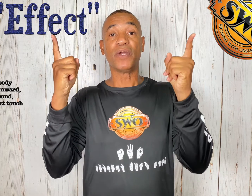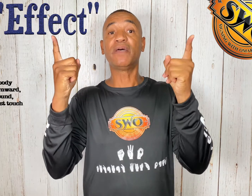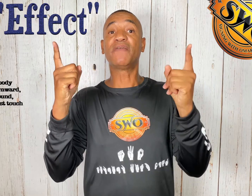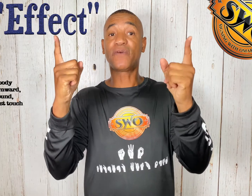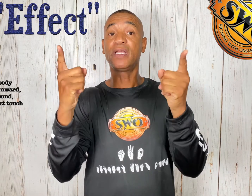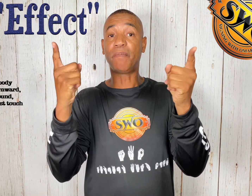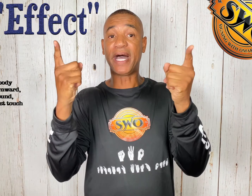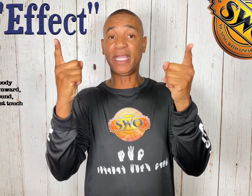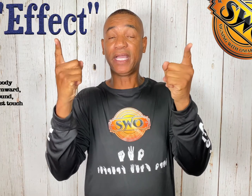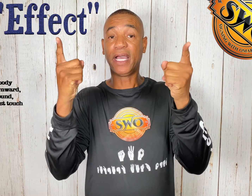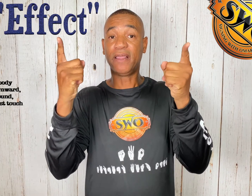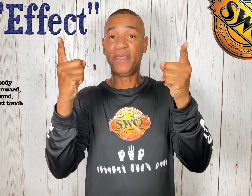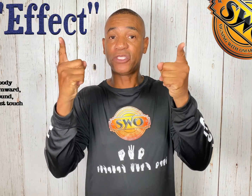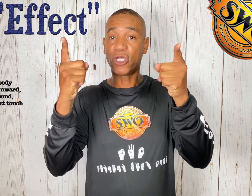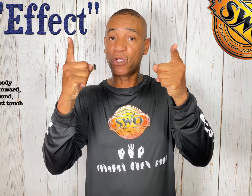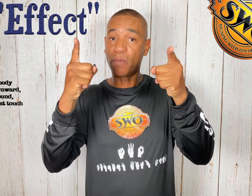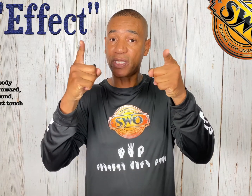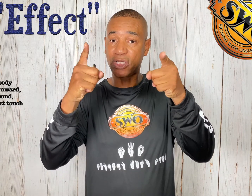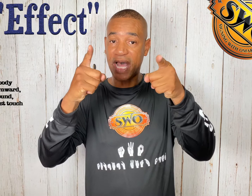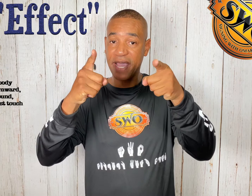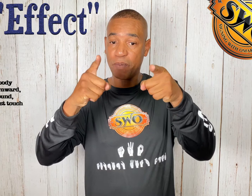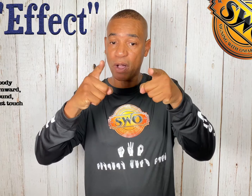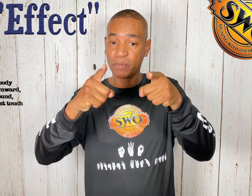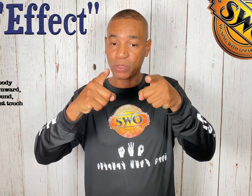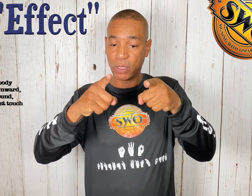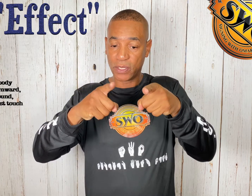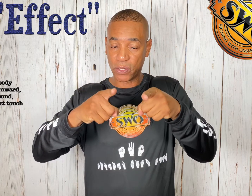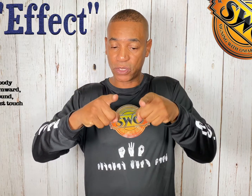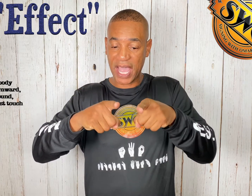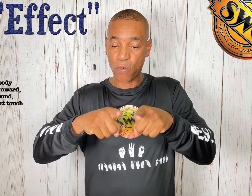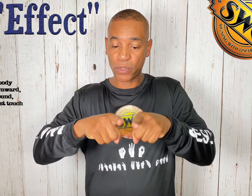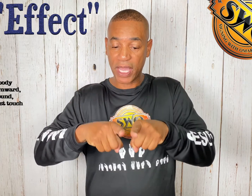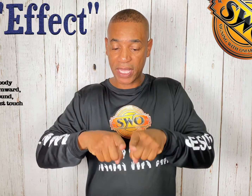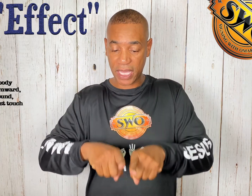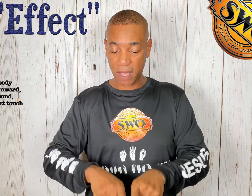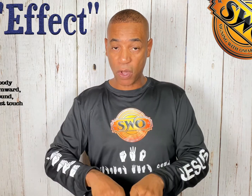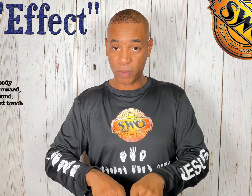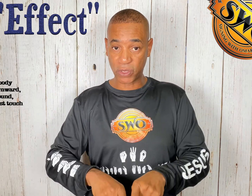them in front of the body, then turn them on its side, palm turns downward, and they come almost